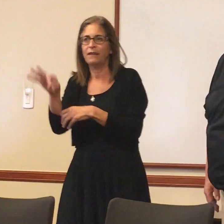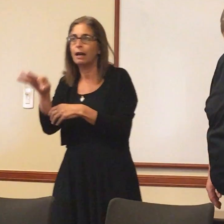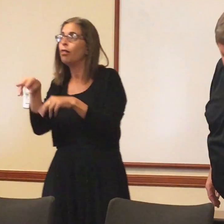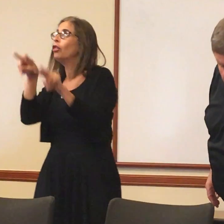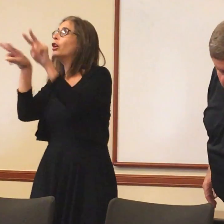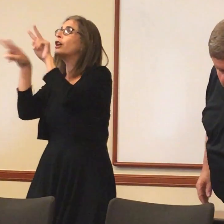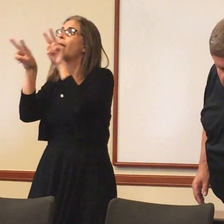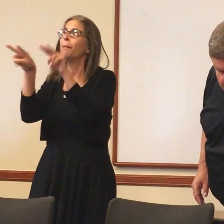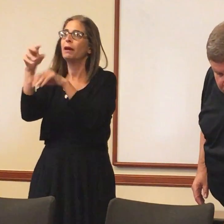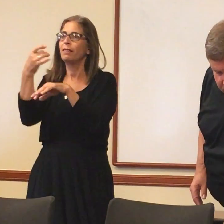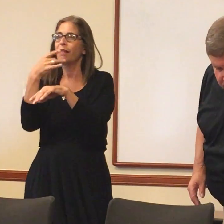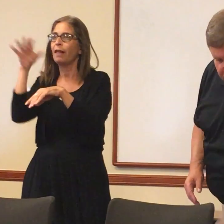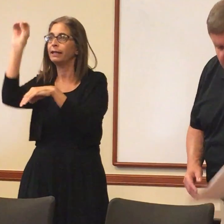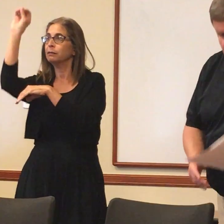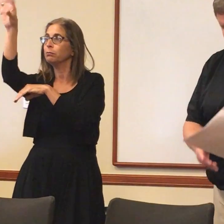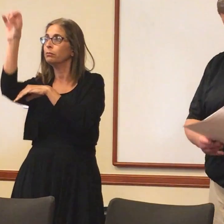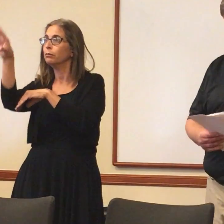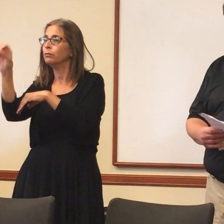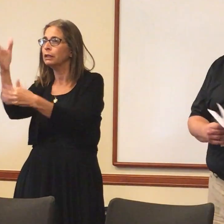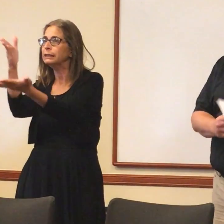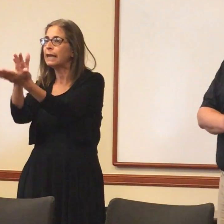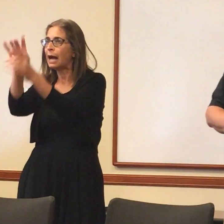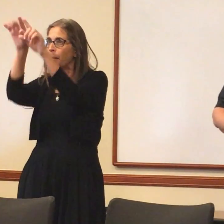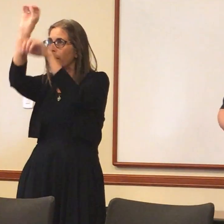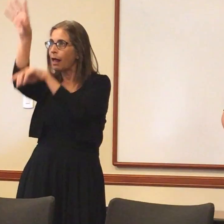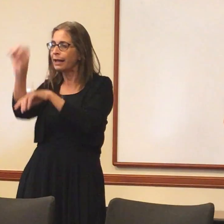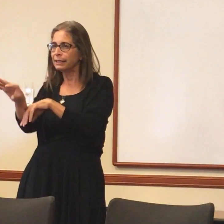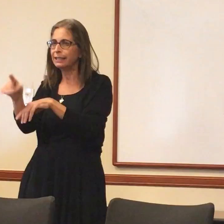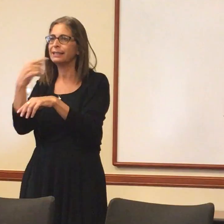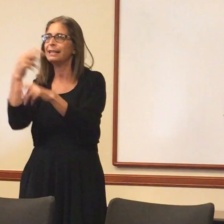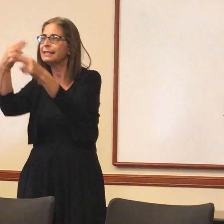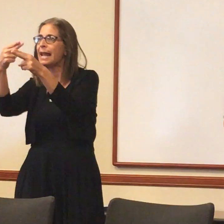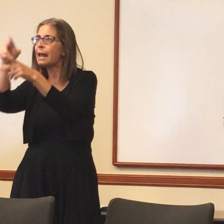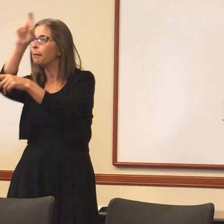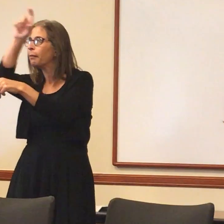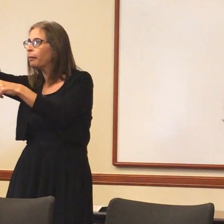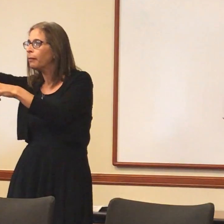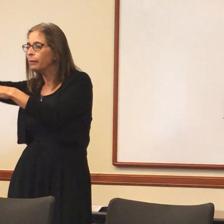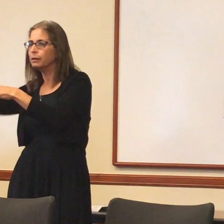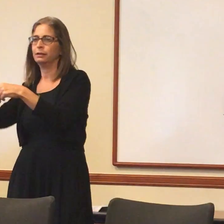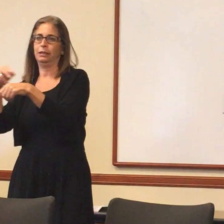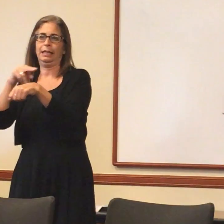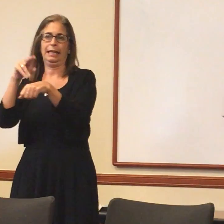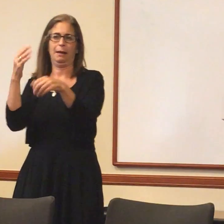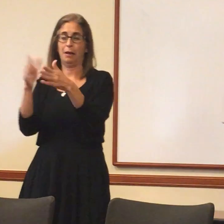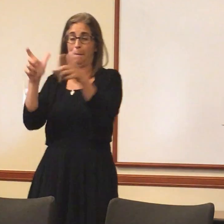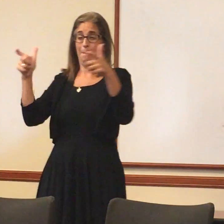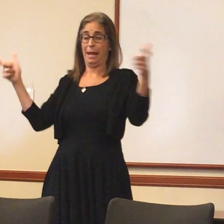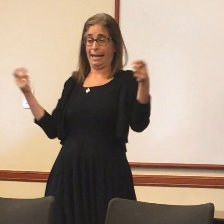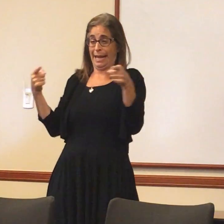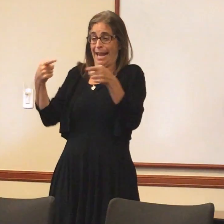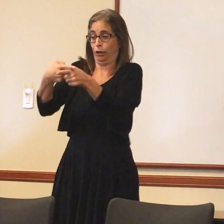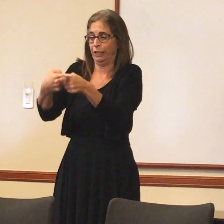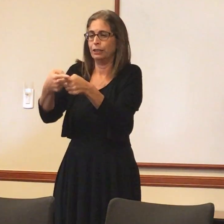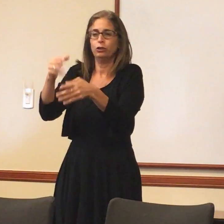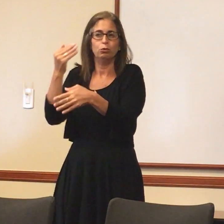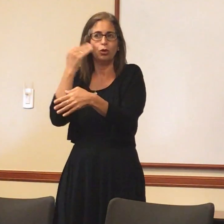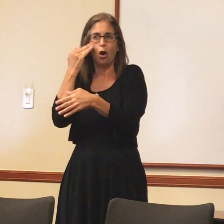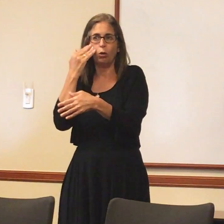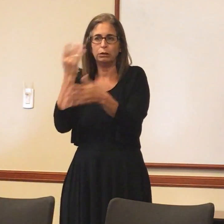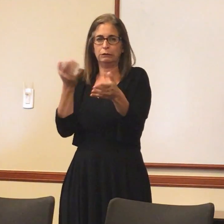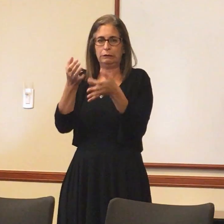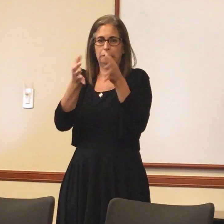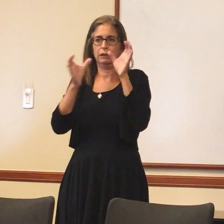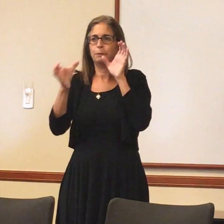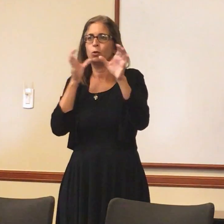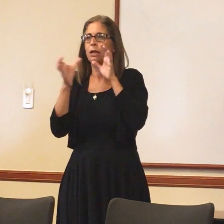the street lights, they all have the street names on the lights, usually at big intersections, and you can tell where you are and relay